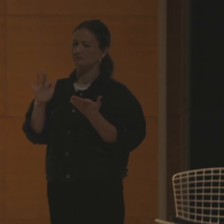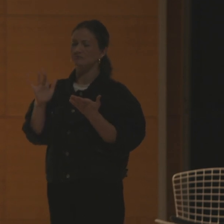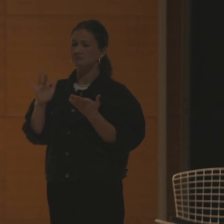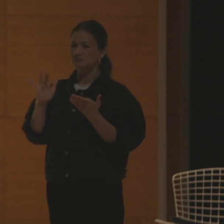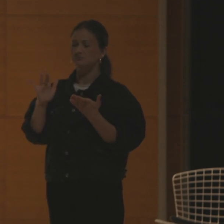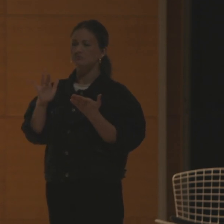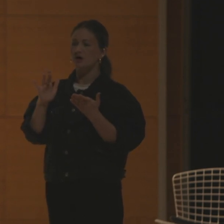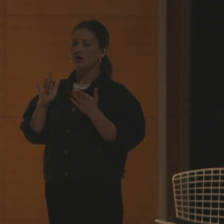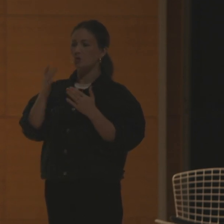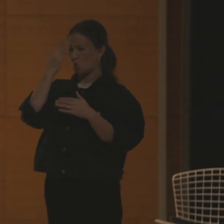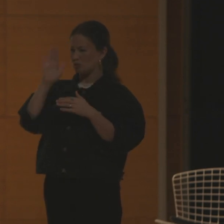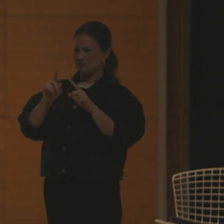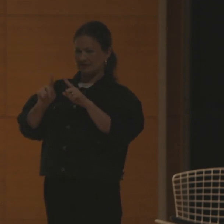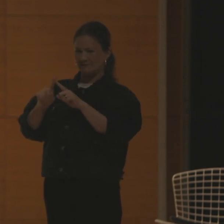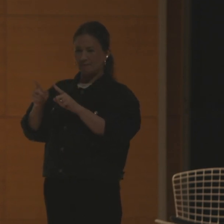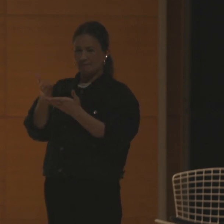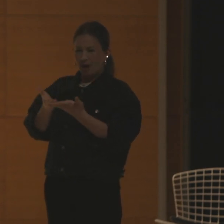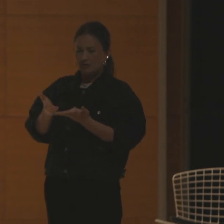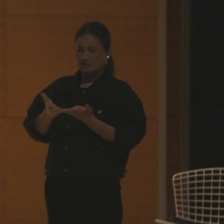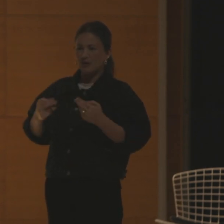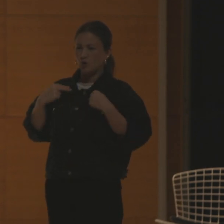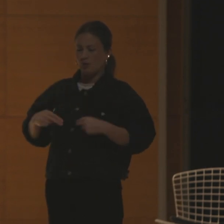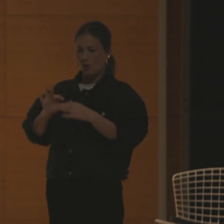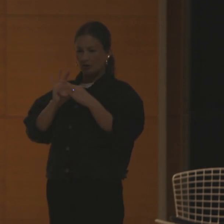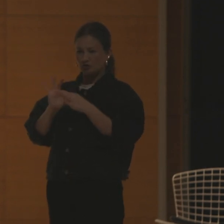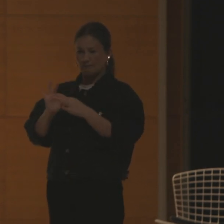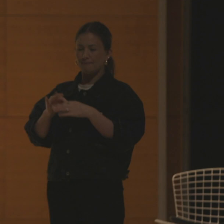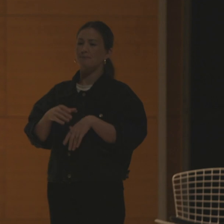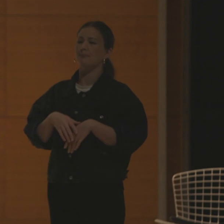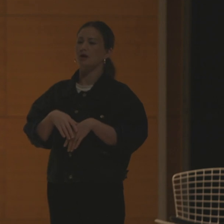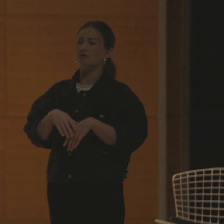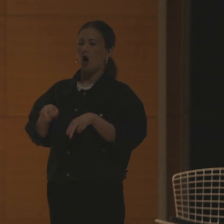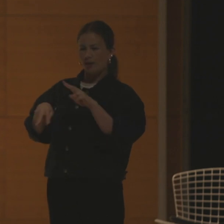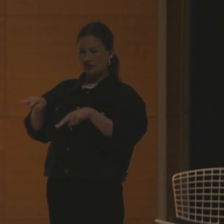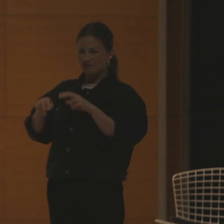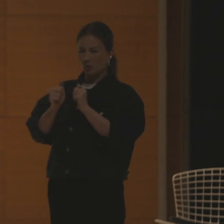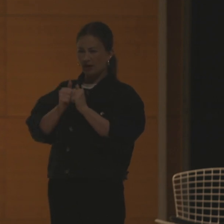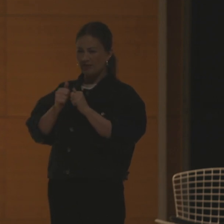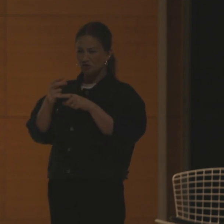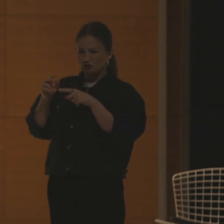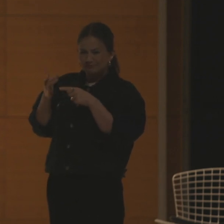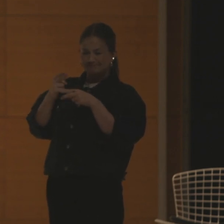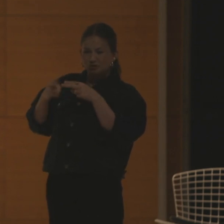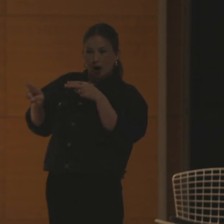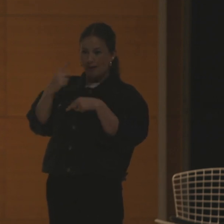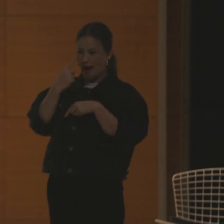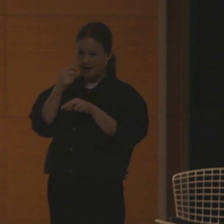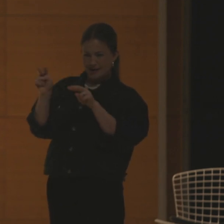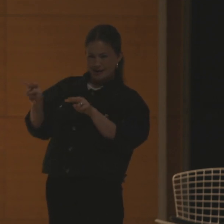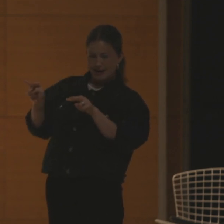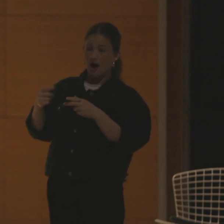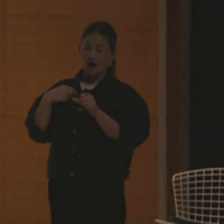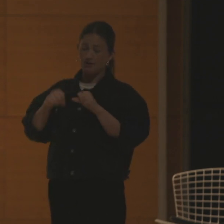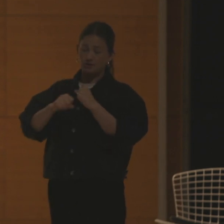Holding Pattern is sharply intelligent about the nuances of human relationships. The characters beautifully and precisely observed, rendered with a keen eye and a generous heart. I wanted this novel to go